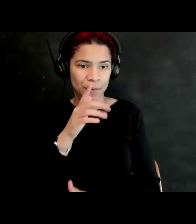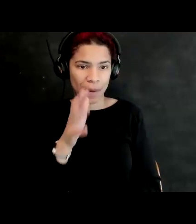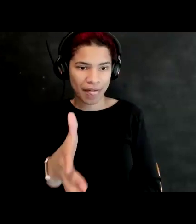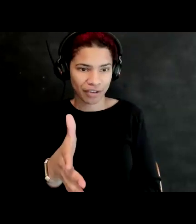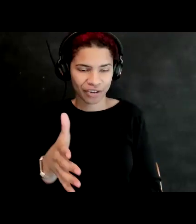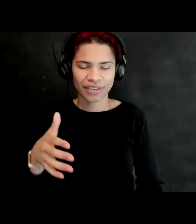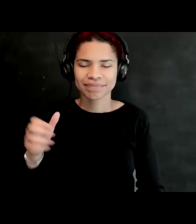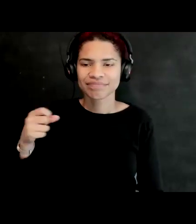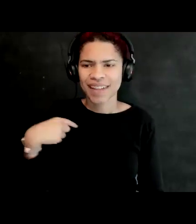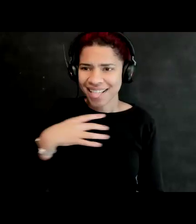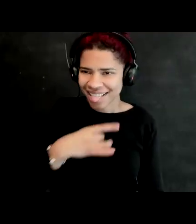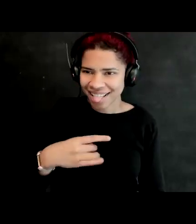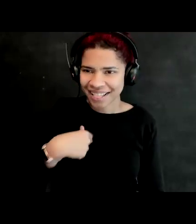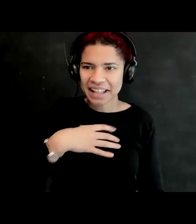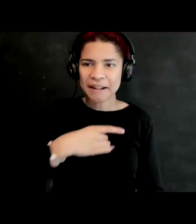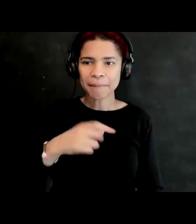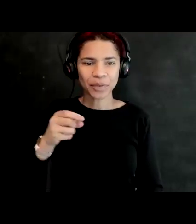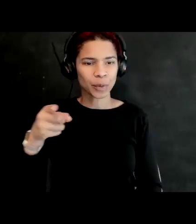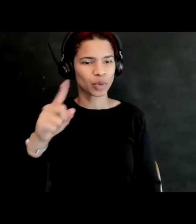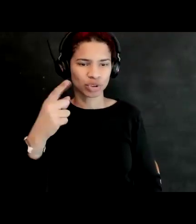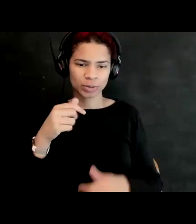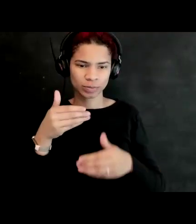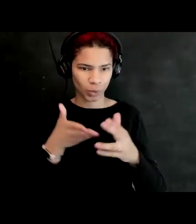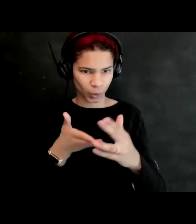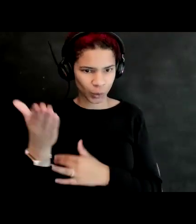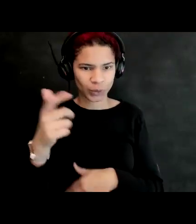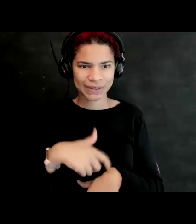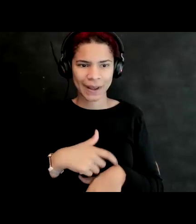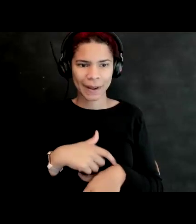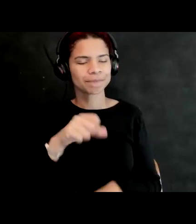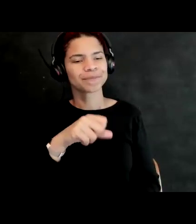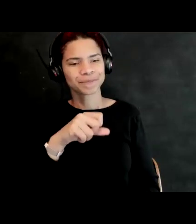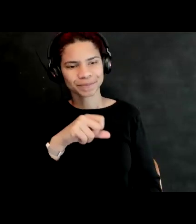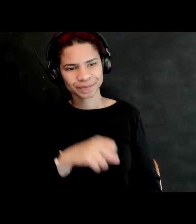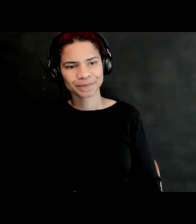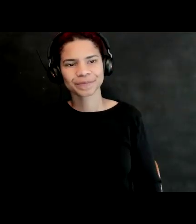that. Yeah. That's great. So you just kept going through time. Yeah. Yeah.